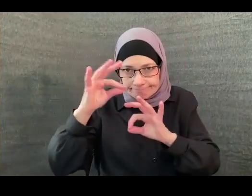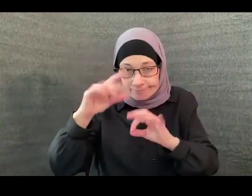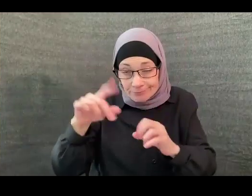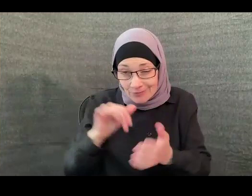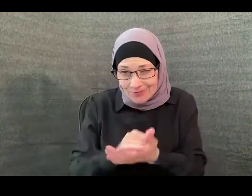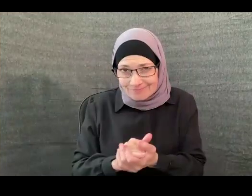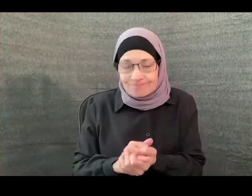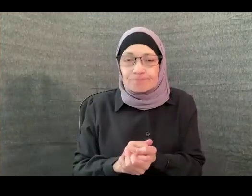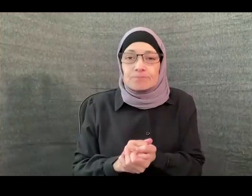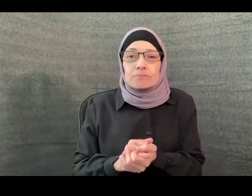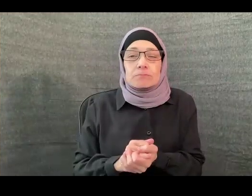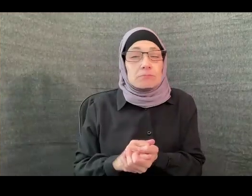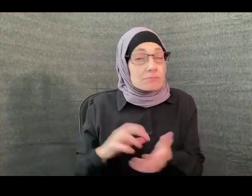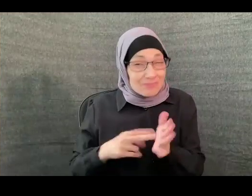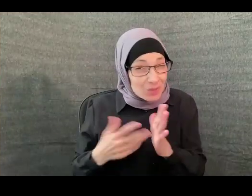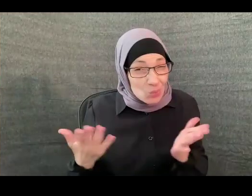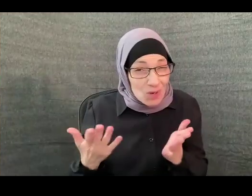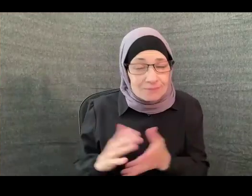Meaning that their heart